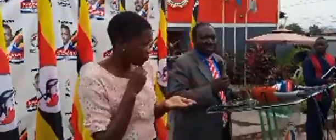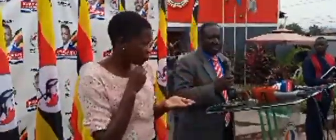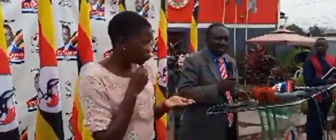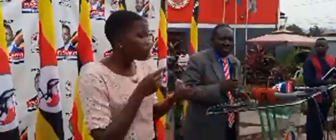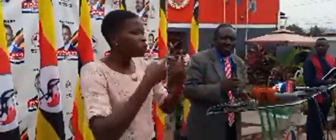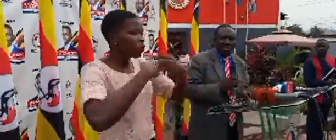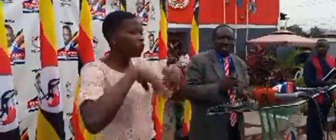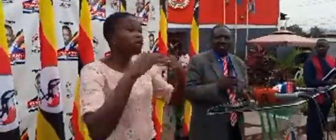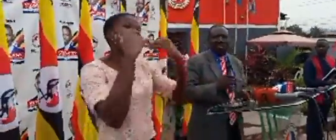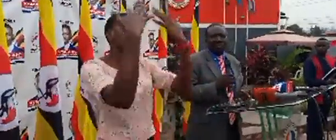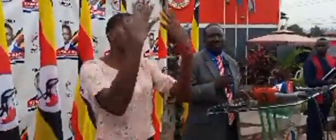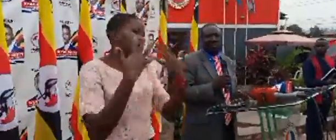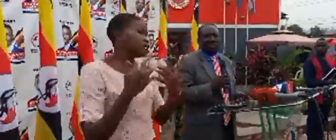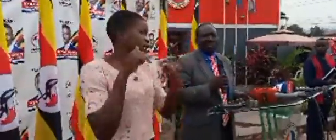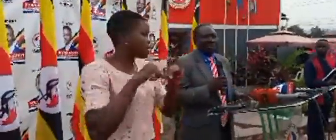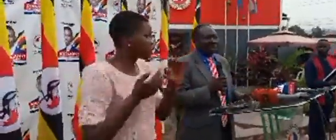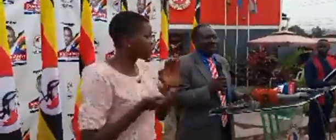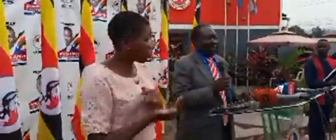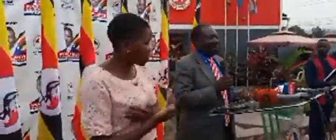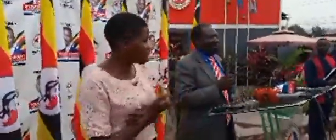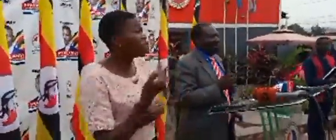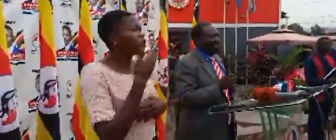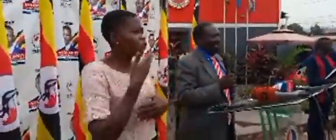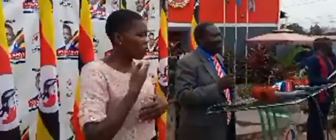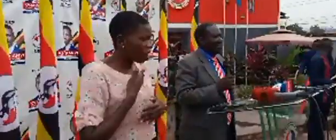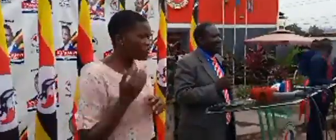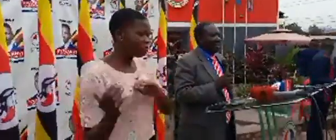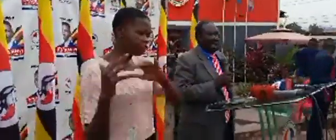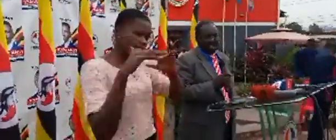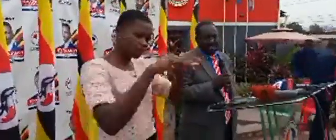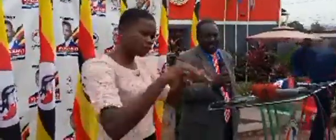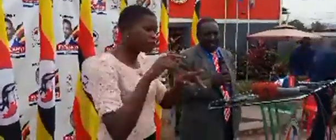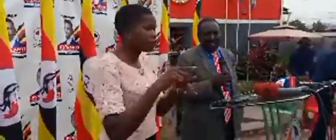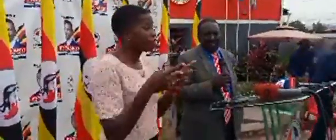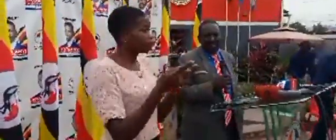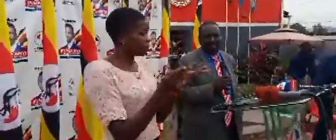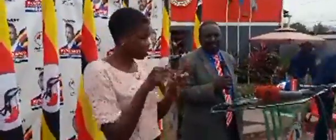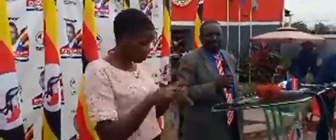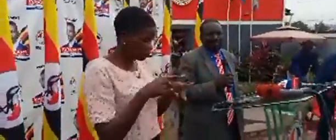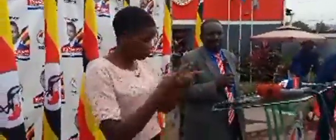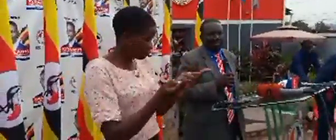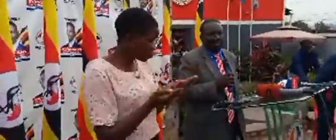we are blessed this morning to have convened as a party,